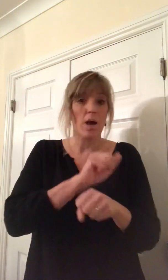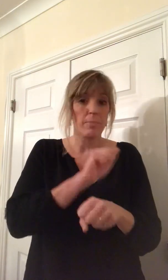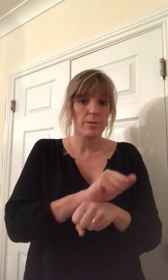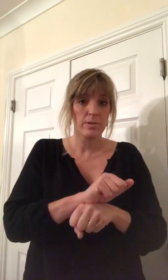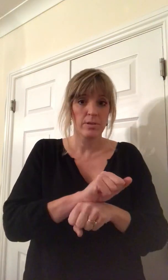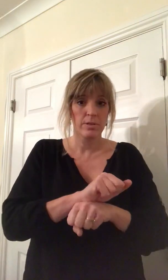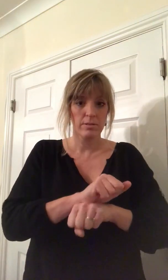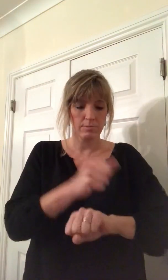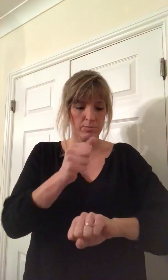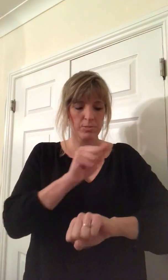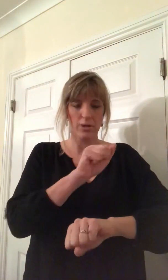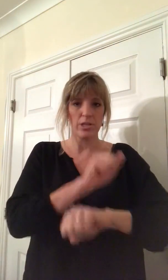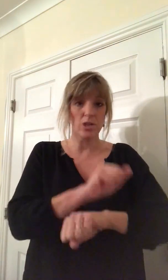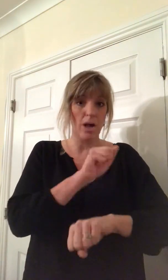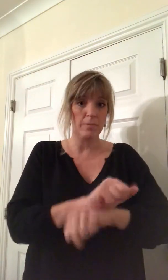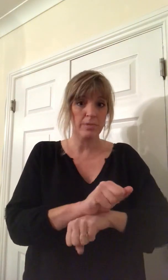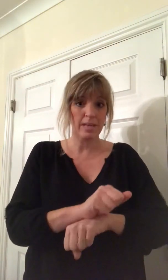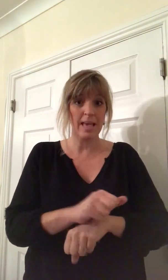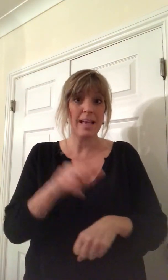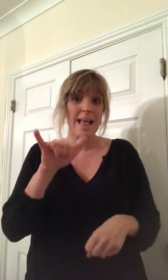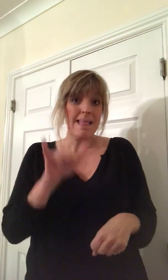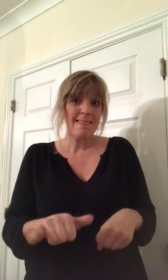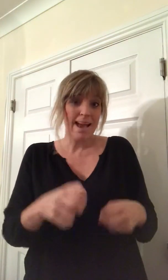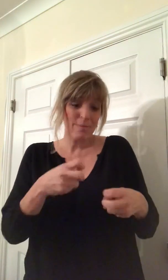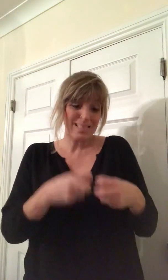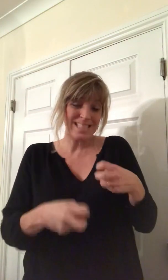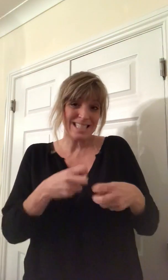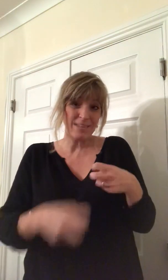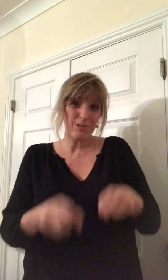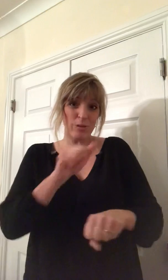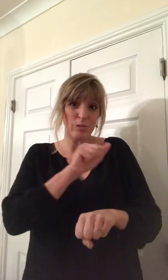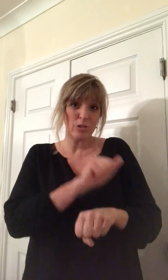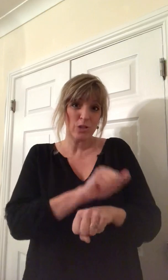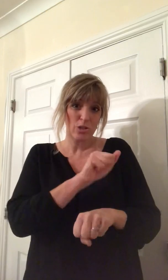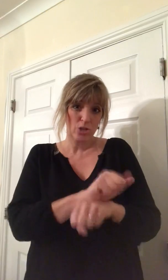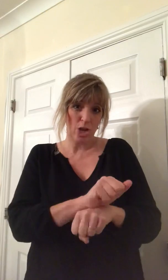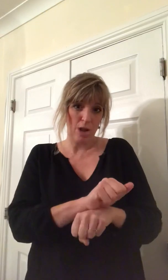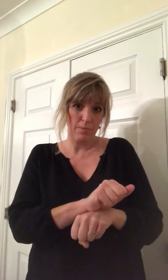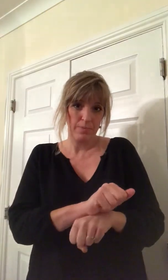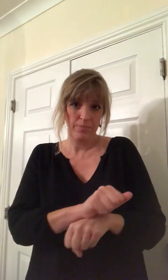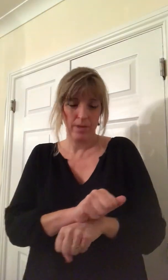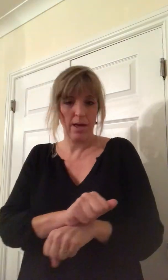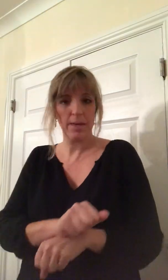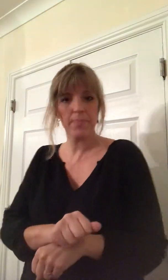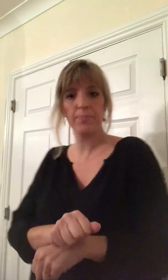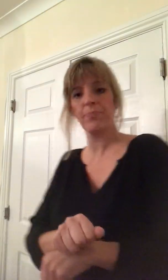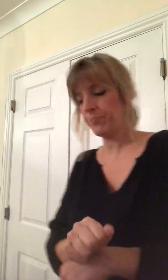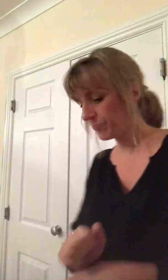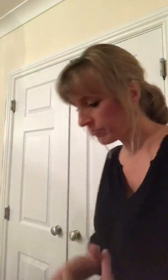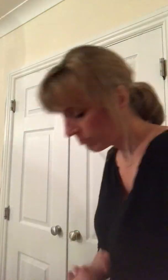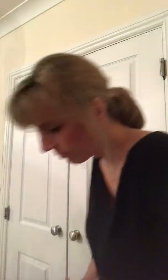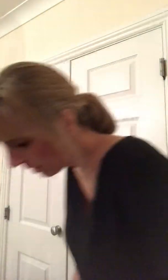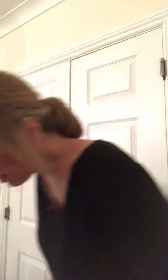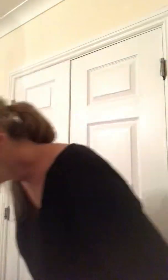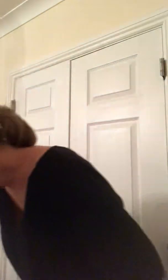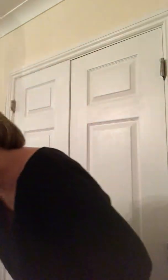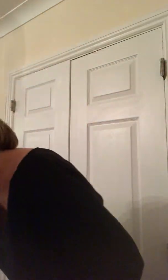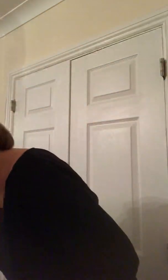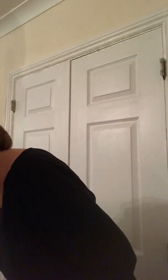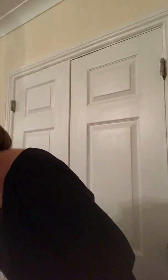job. Oops, sorry, job, okay? That was a difficult job, okay? Next one